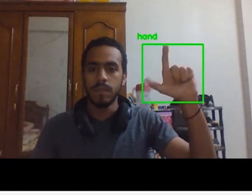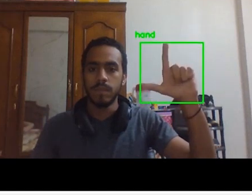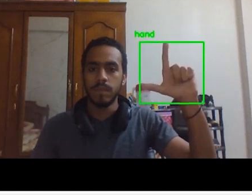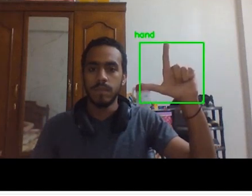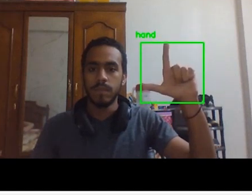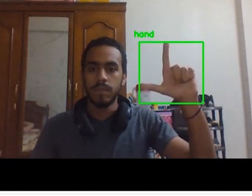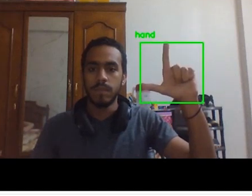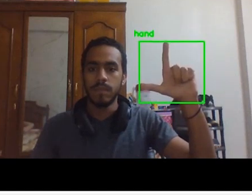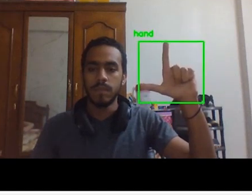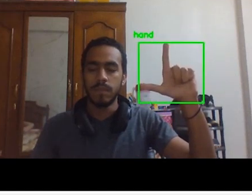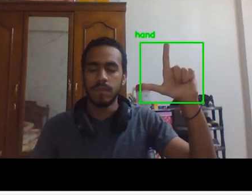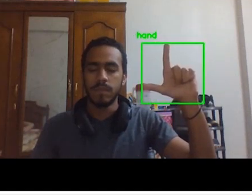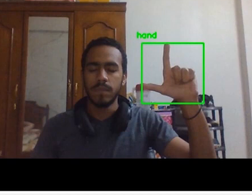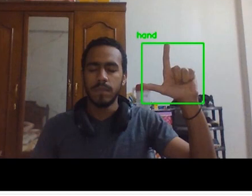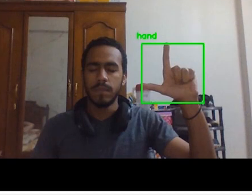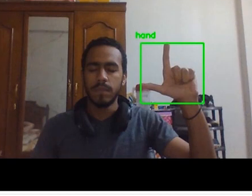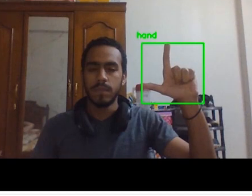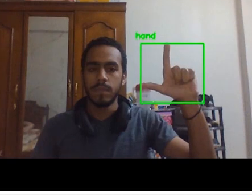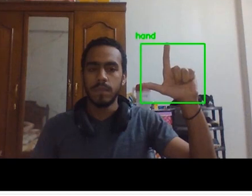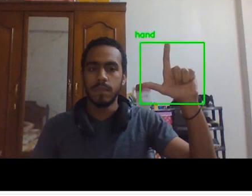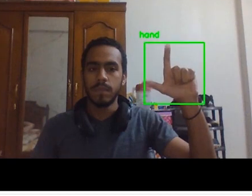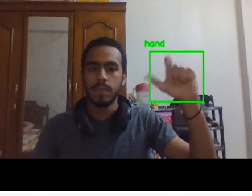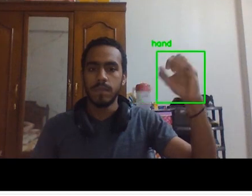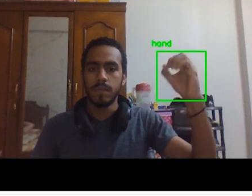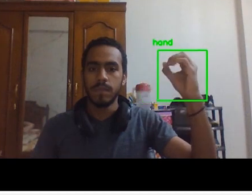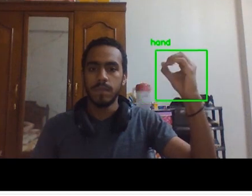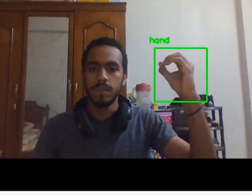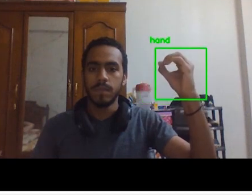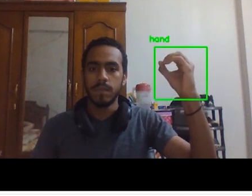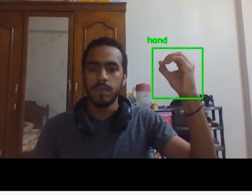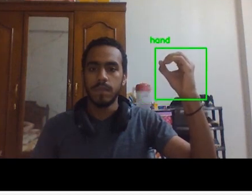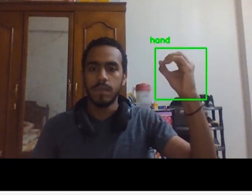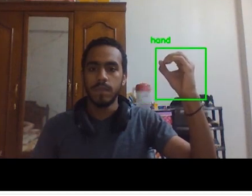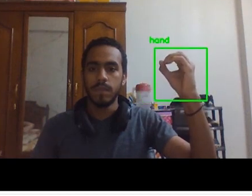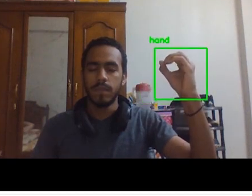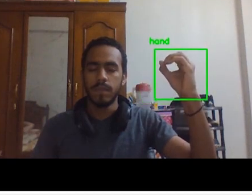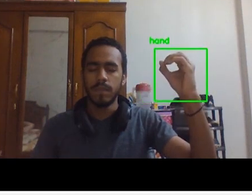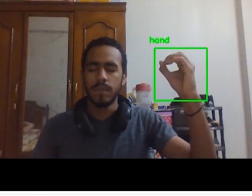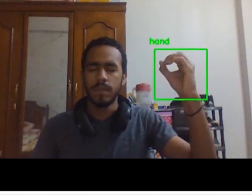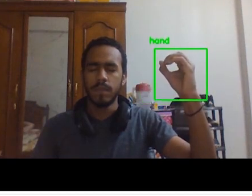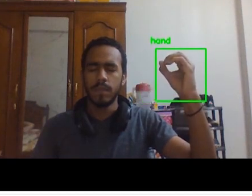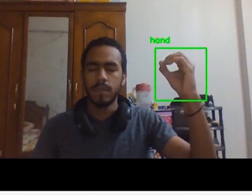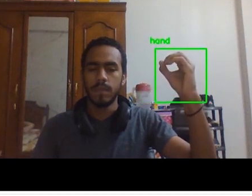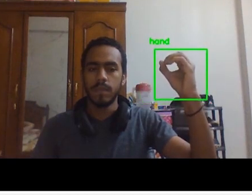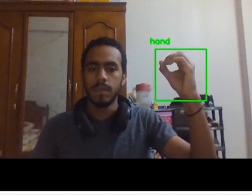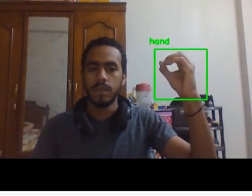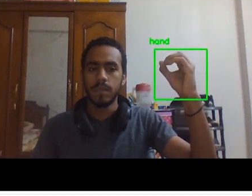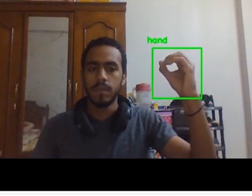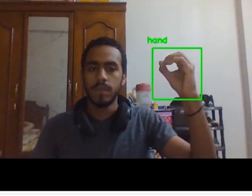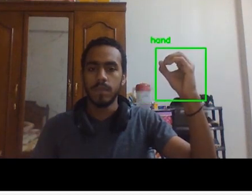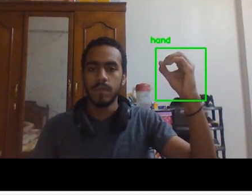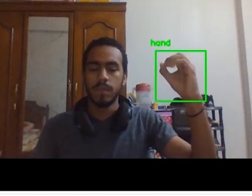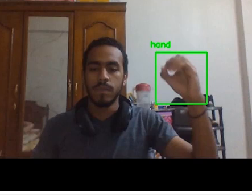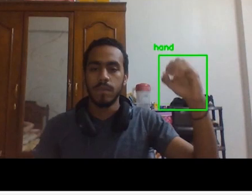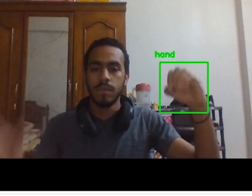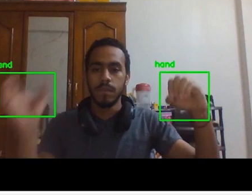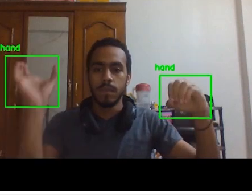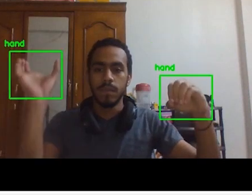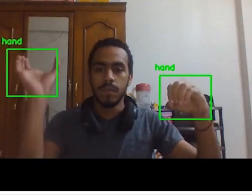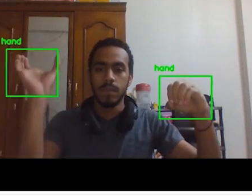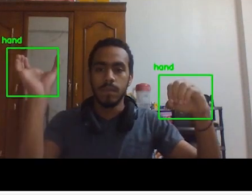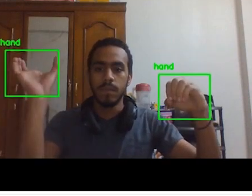non-voluntary blinking as register signals, the user needs to blink for more than 4 frames before the blinking is